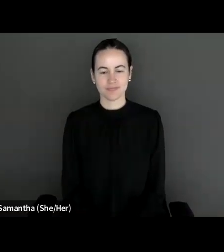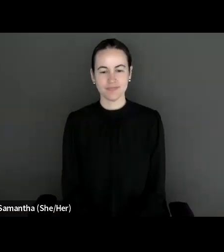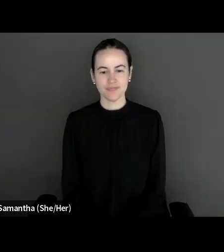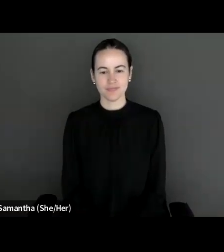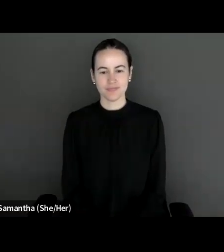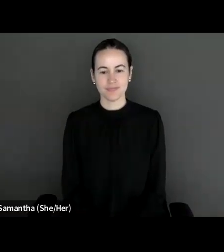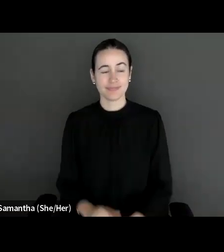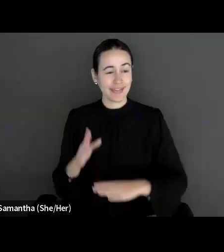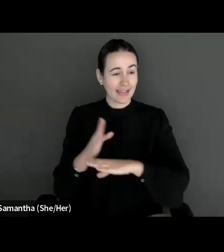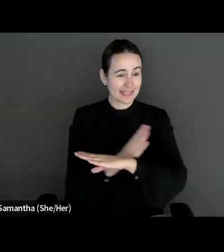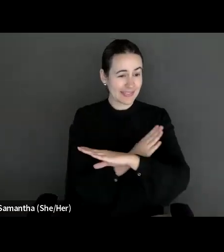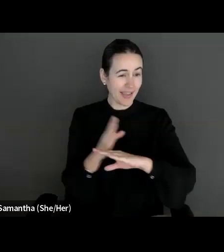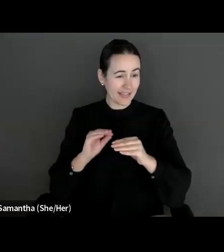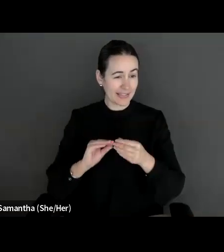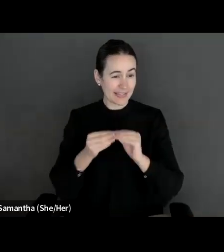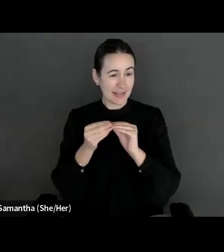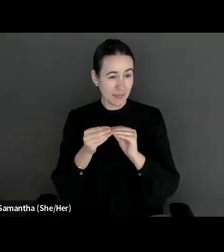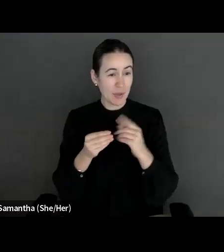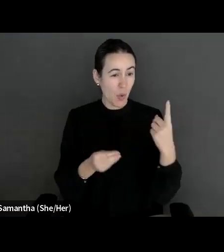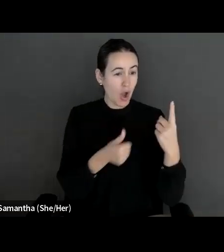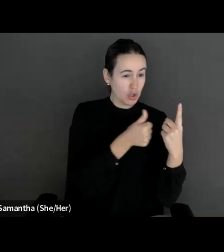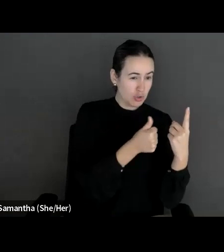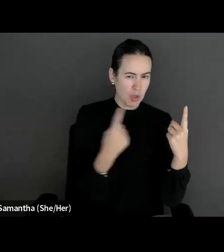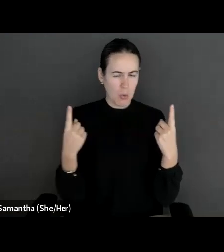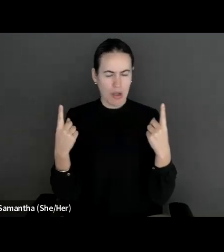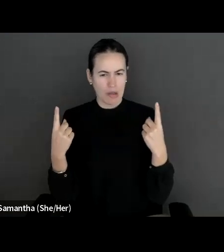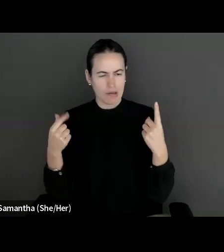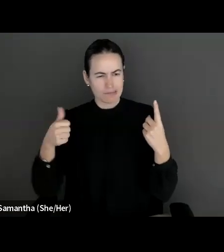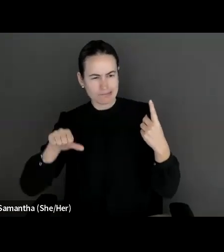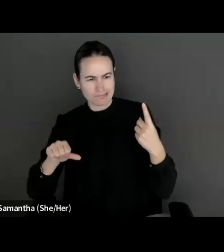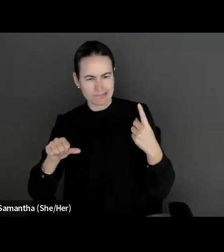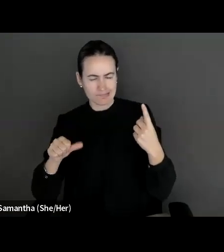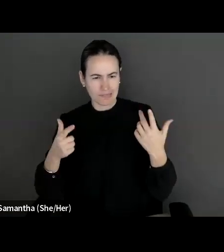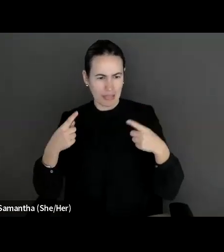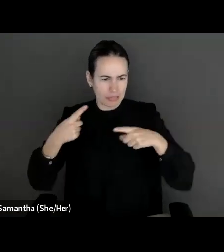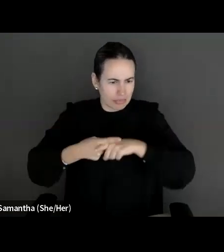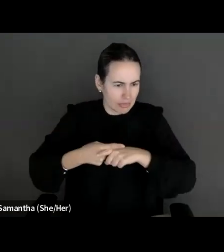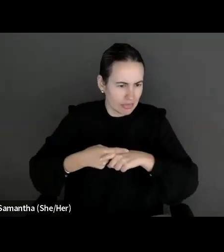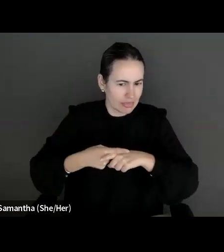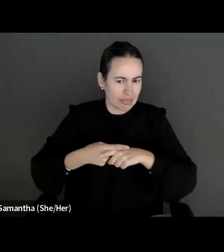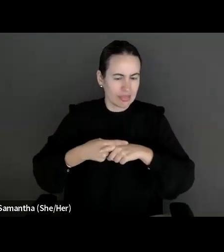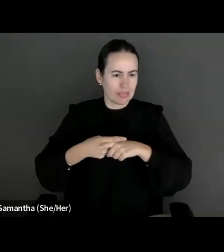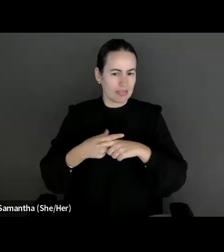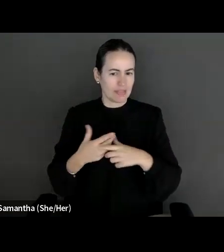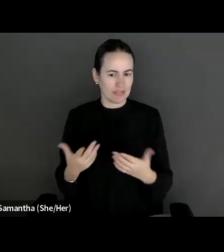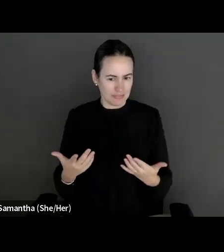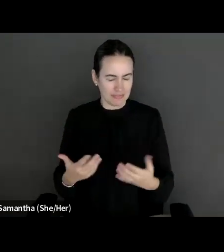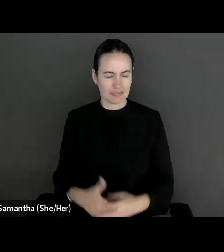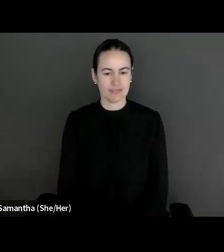construct might cancel each other out in terms of its effect on generalizability and precision of post-test